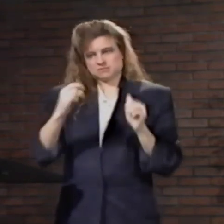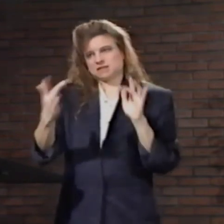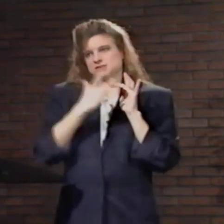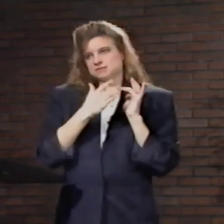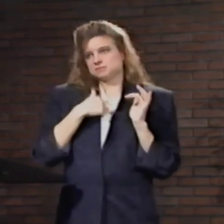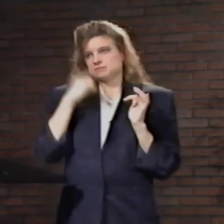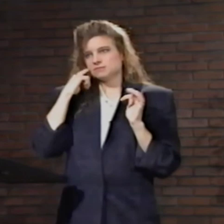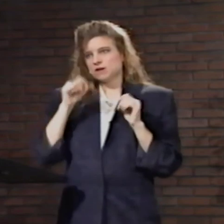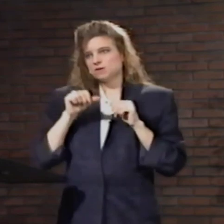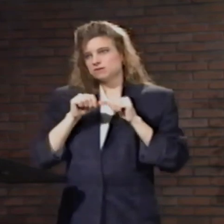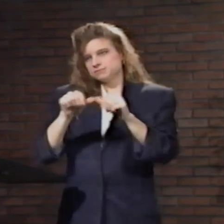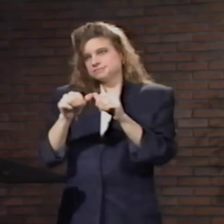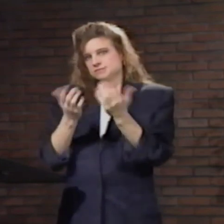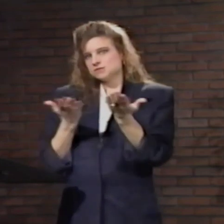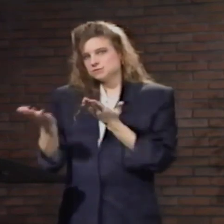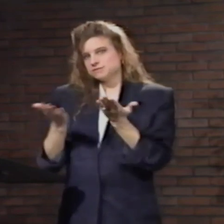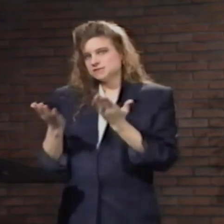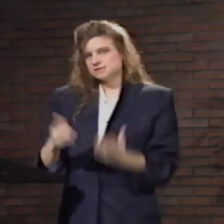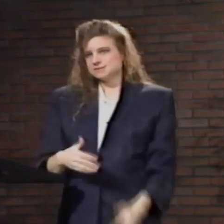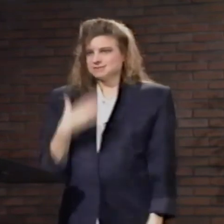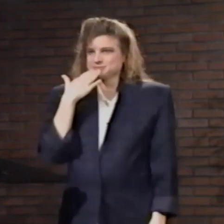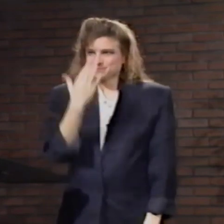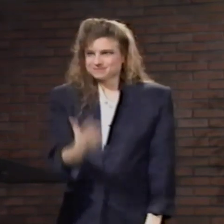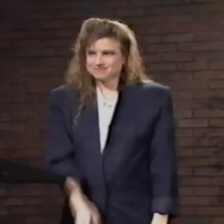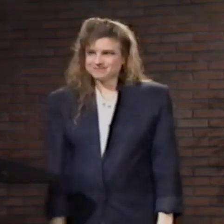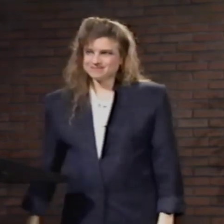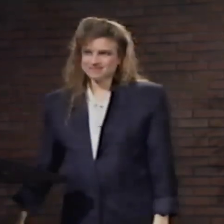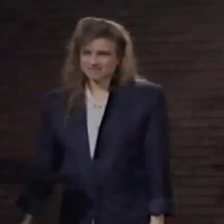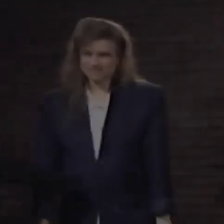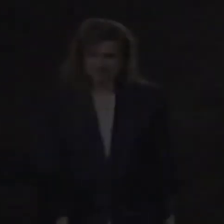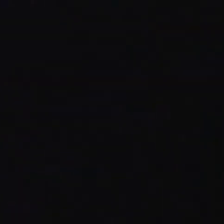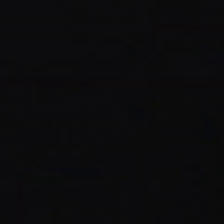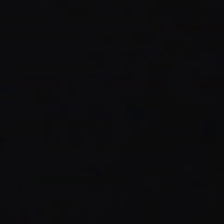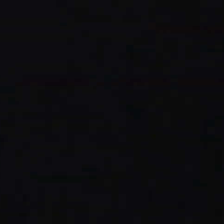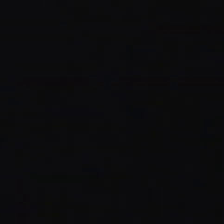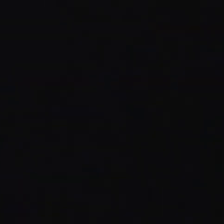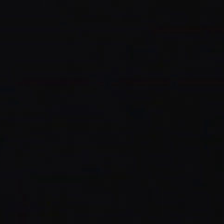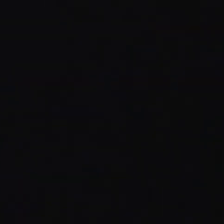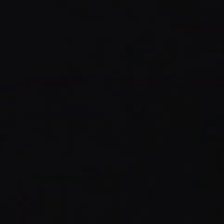better follow the laws of the ADA, please contact me and I will continue providing my services. Thank you.